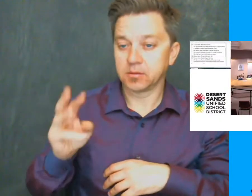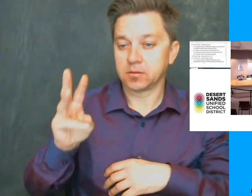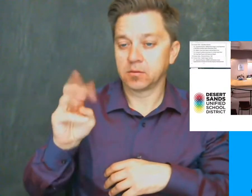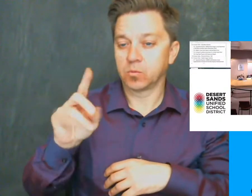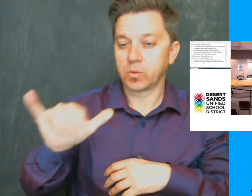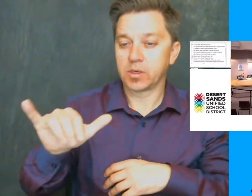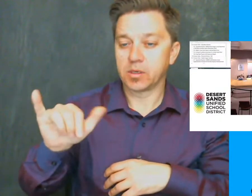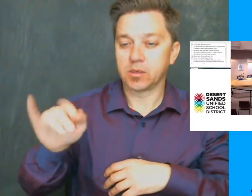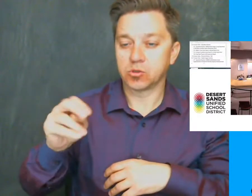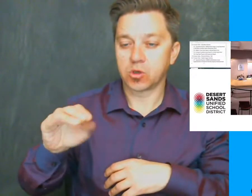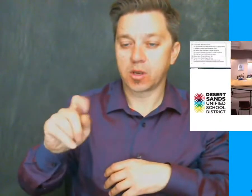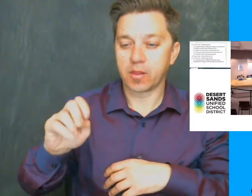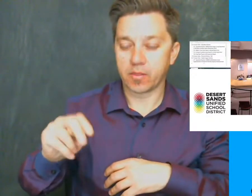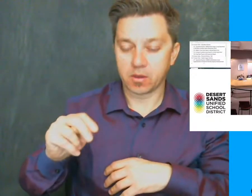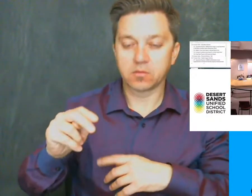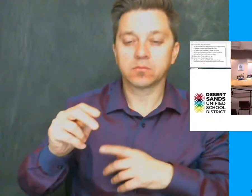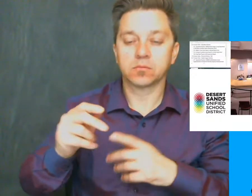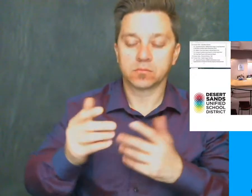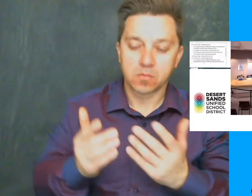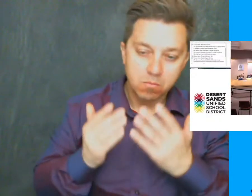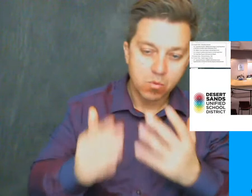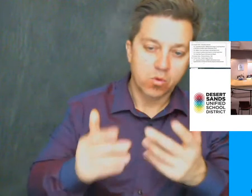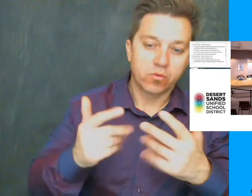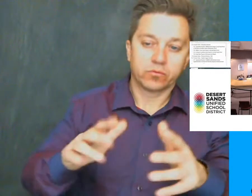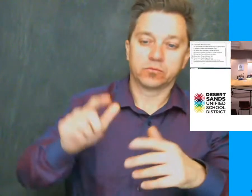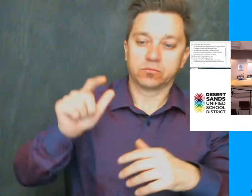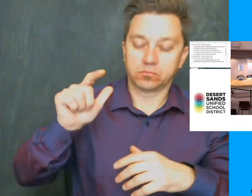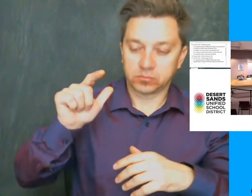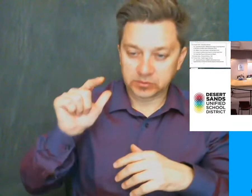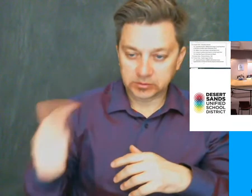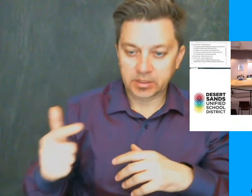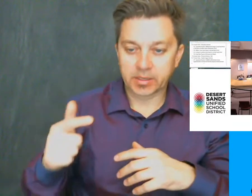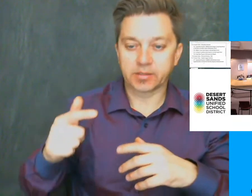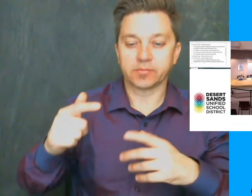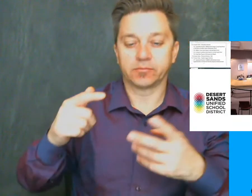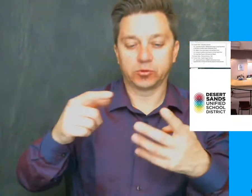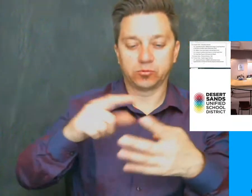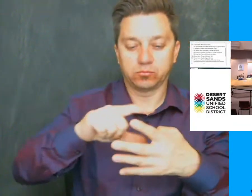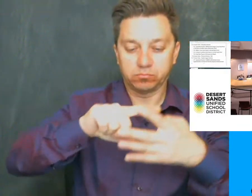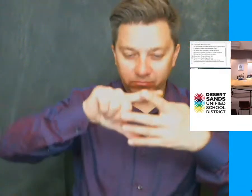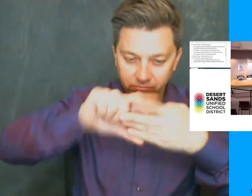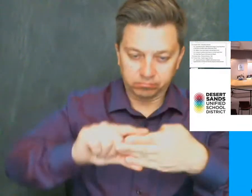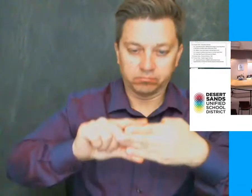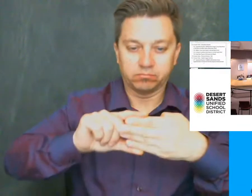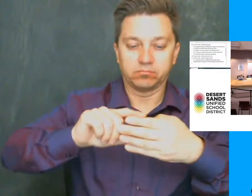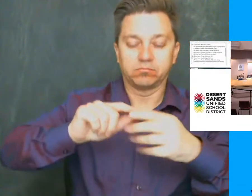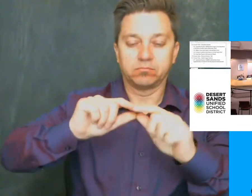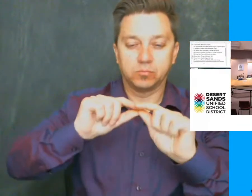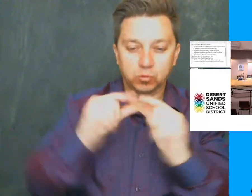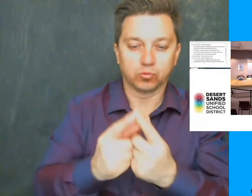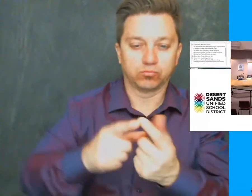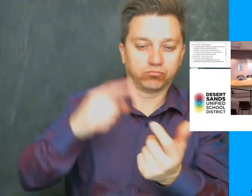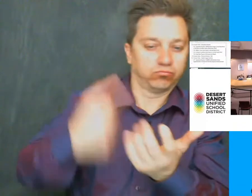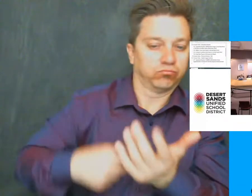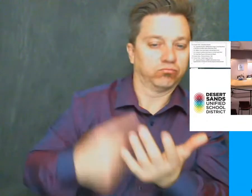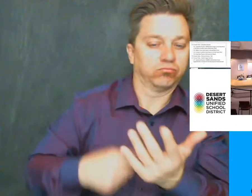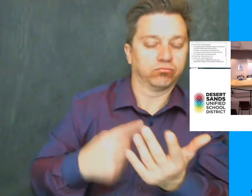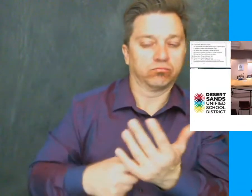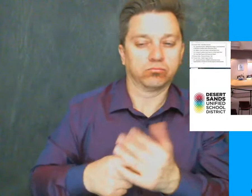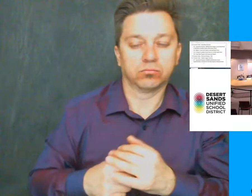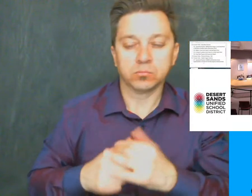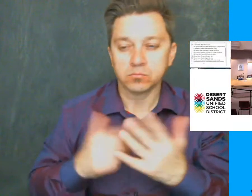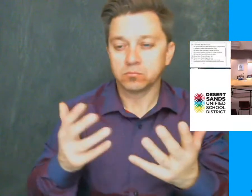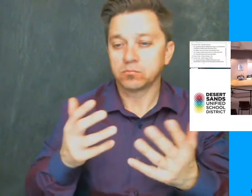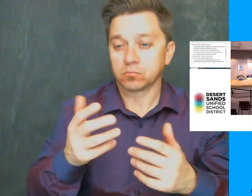Jonathan. It has been moved and seconded to take consent items, educational services, 25.1 through 25.4 as a group.